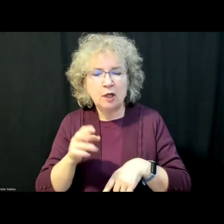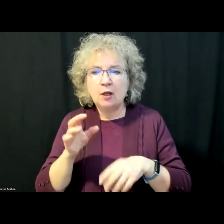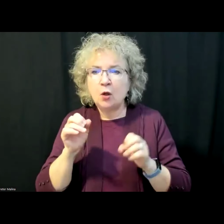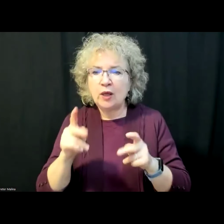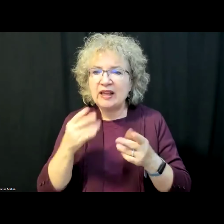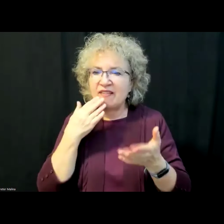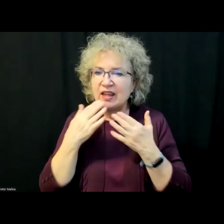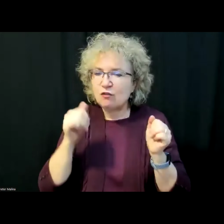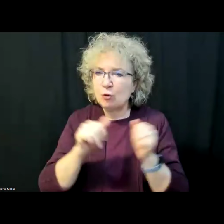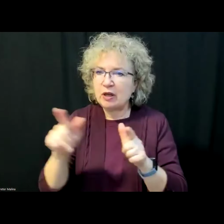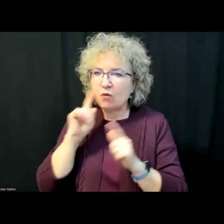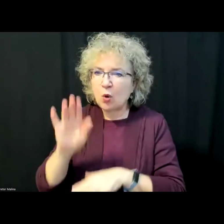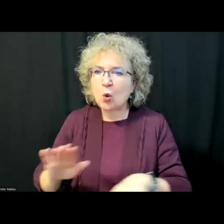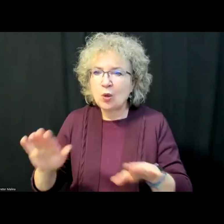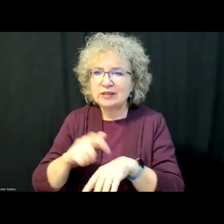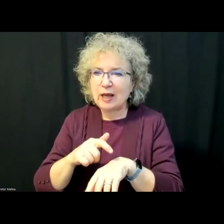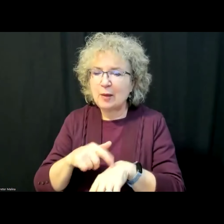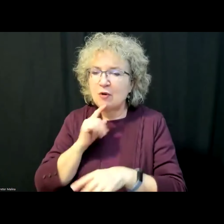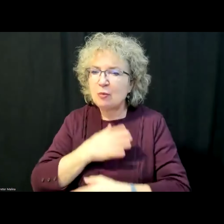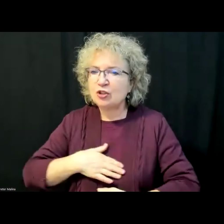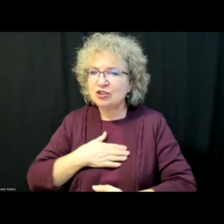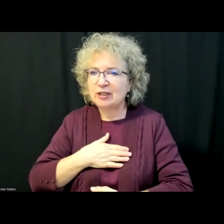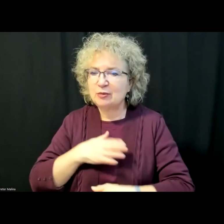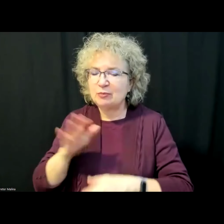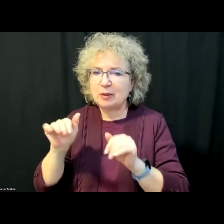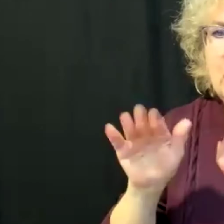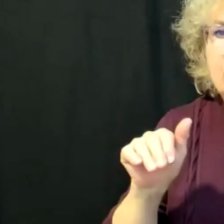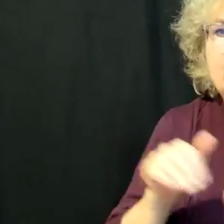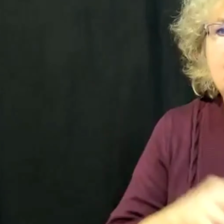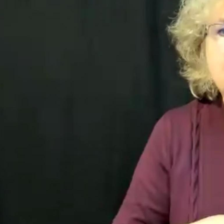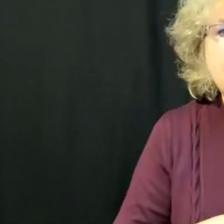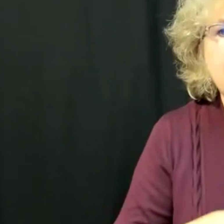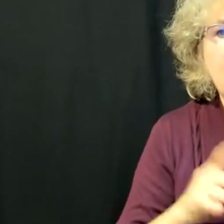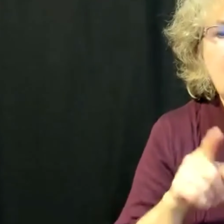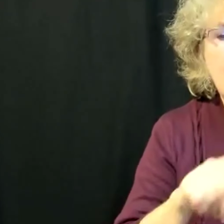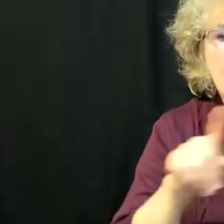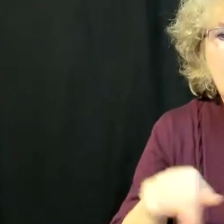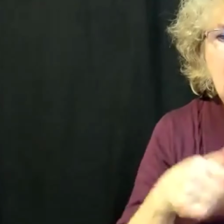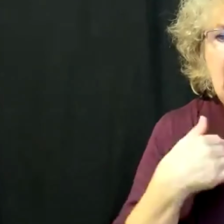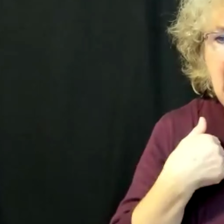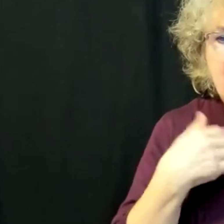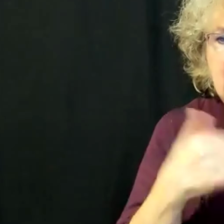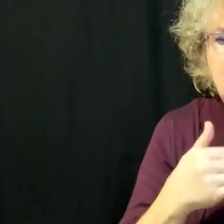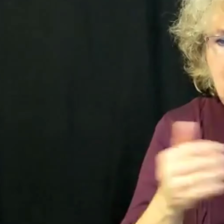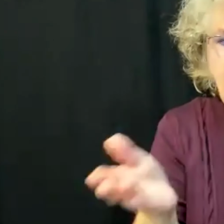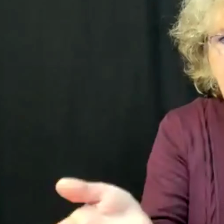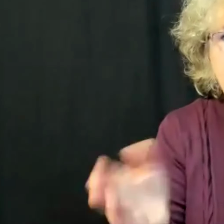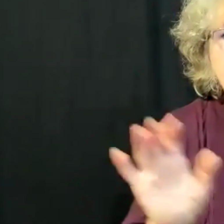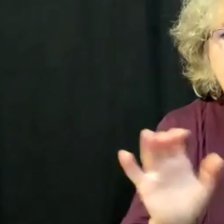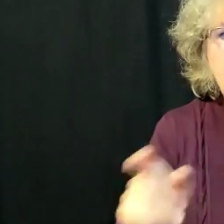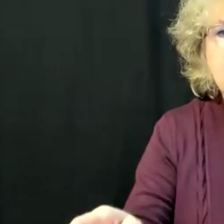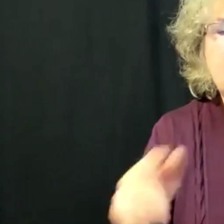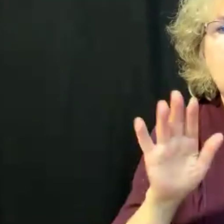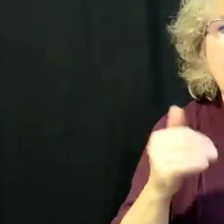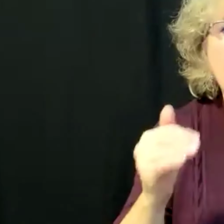Thank you. I really appreciate it. Thank you. Thank you. Y'all have her, uh, email. So do feel free to reach